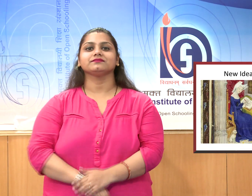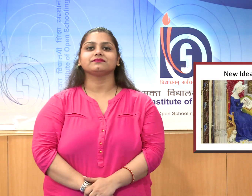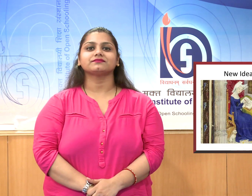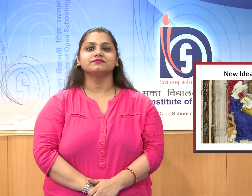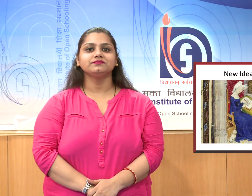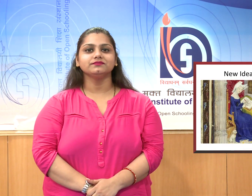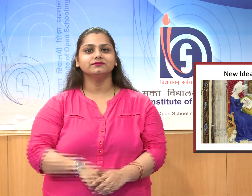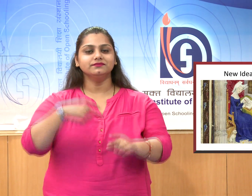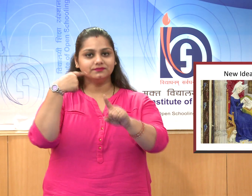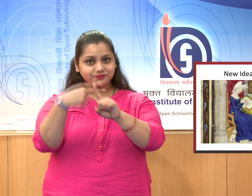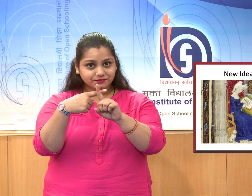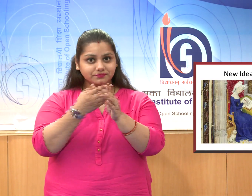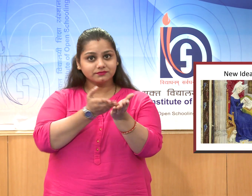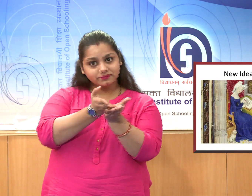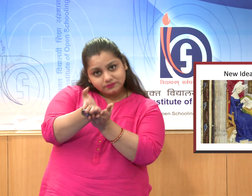and new modes of thought